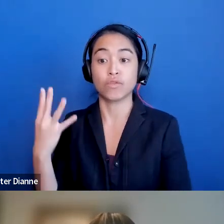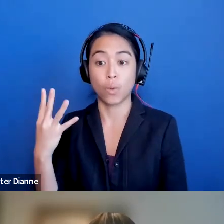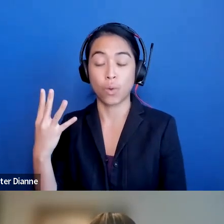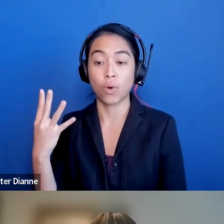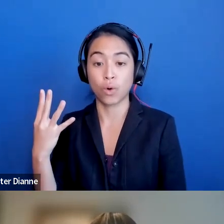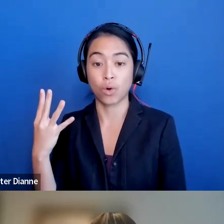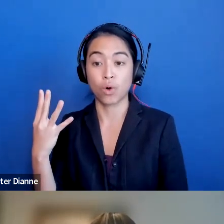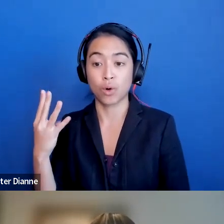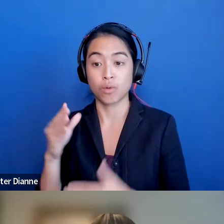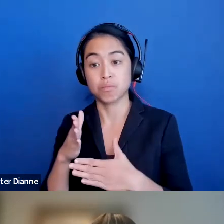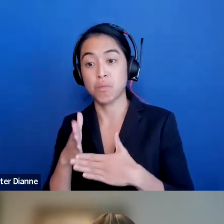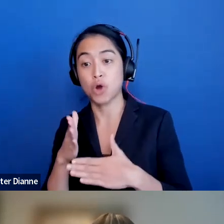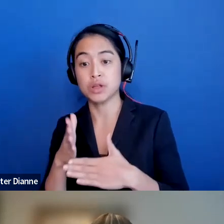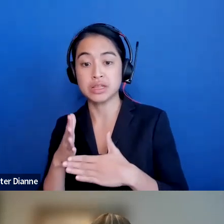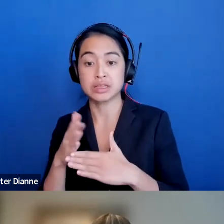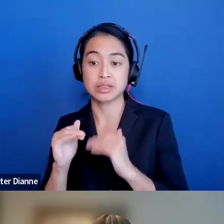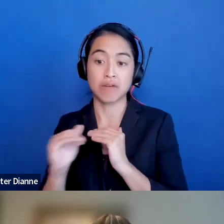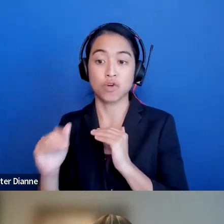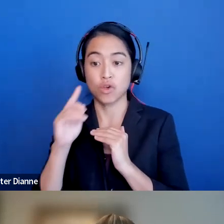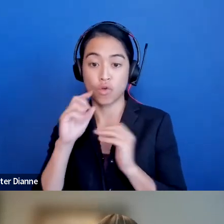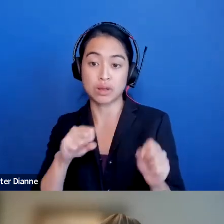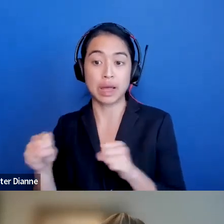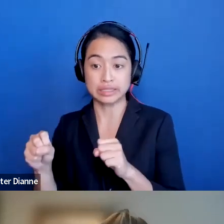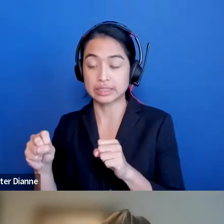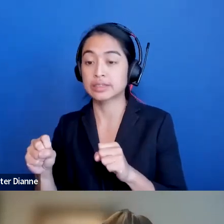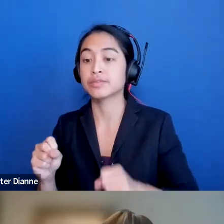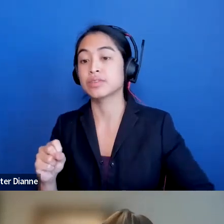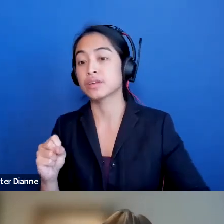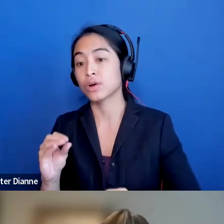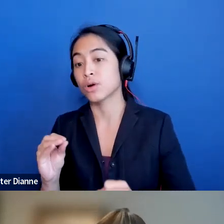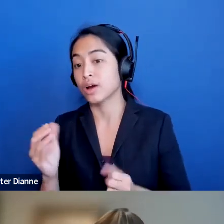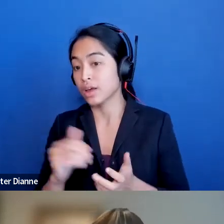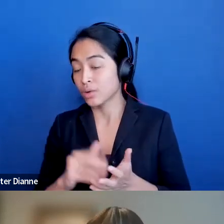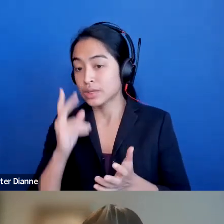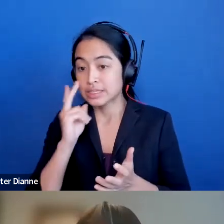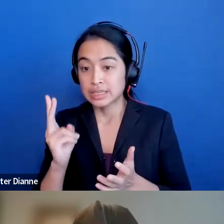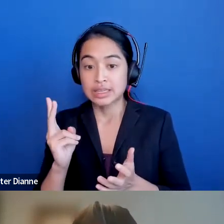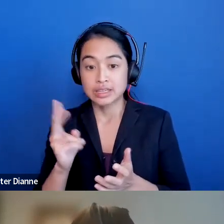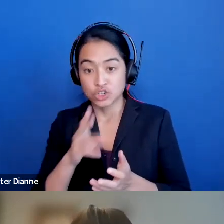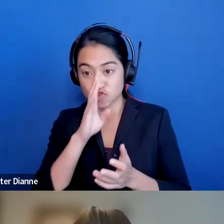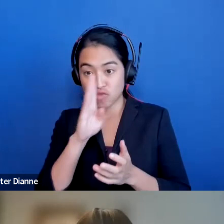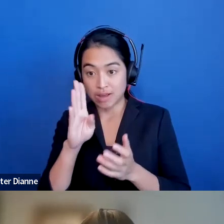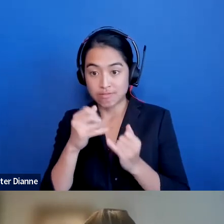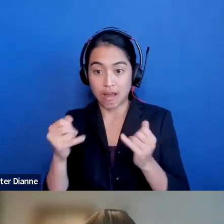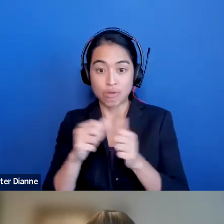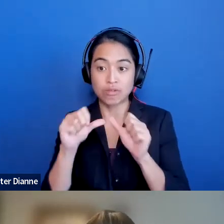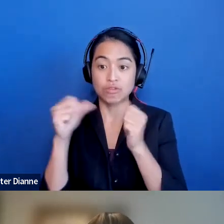level of capacity. Again, we see the direct line there with the